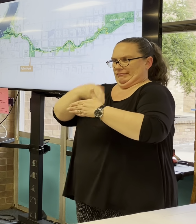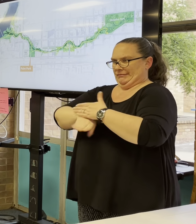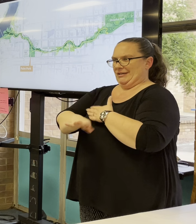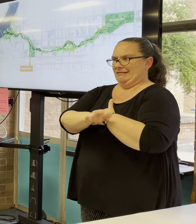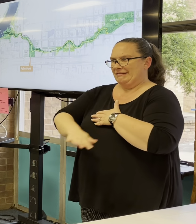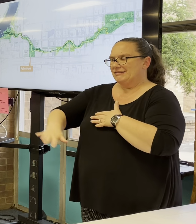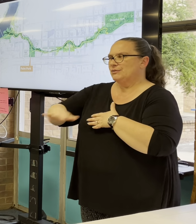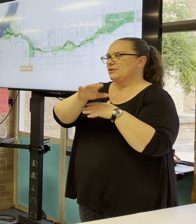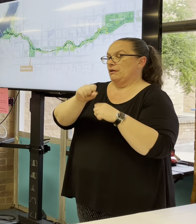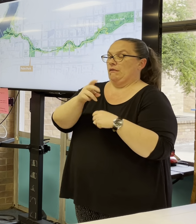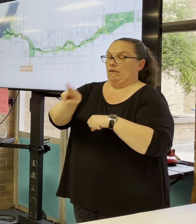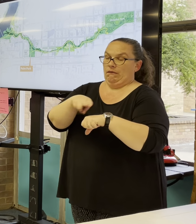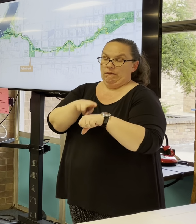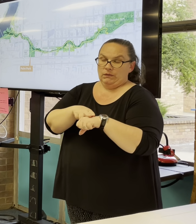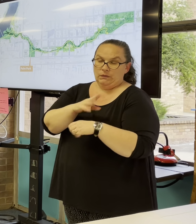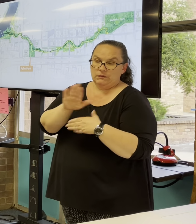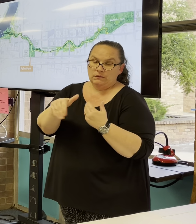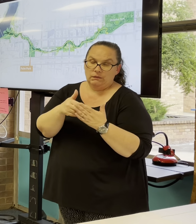Of course, there's all the other